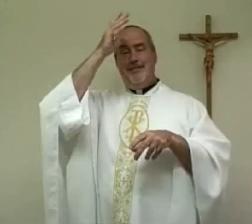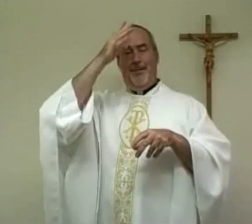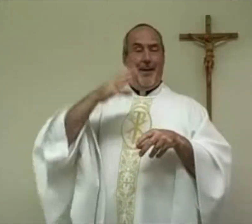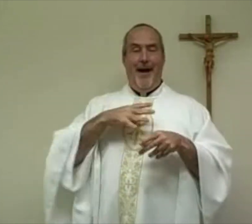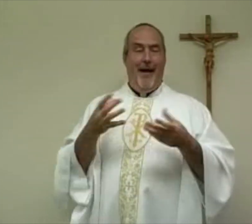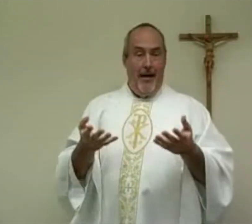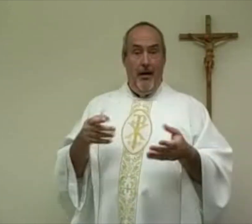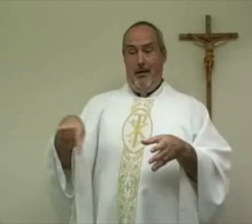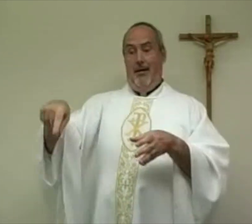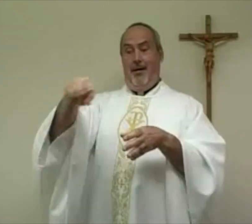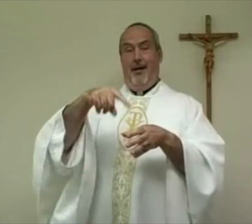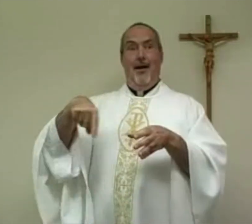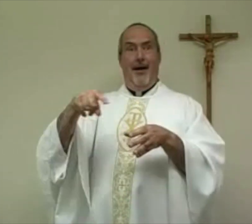as some people call the wise men,